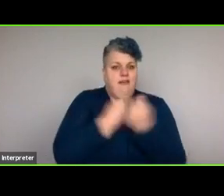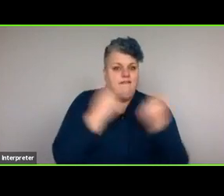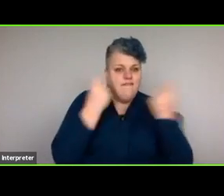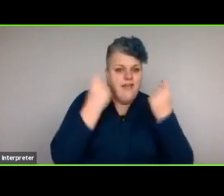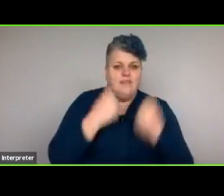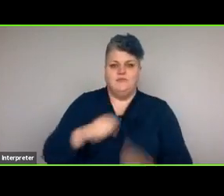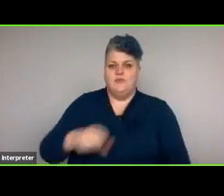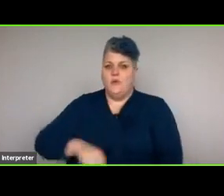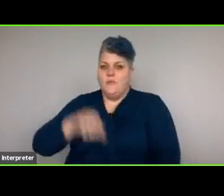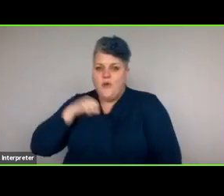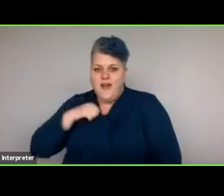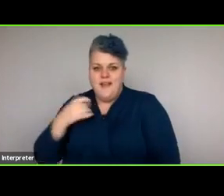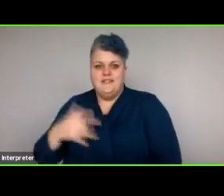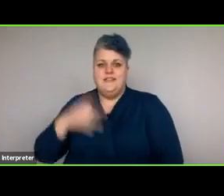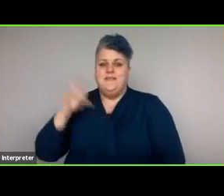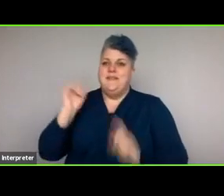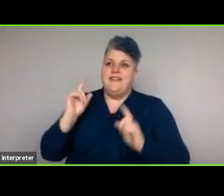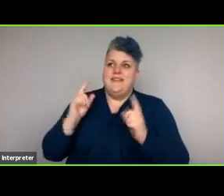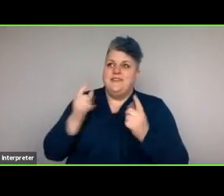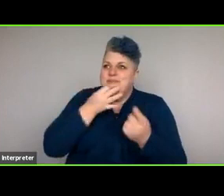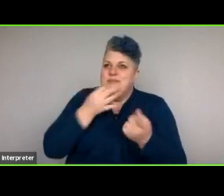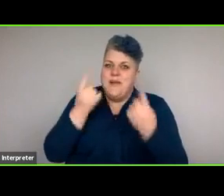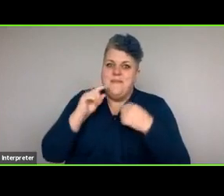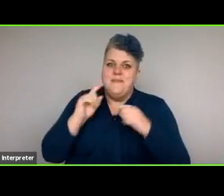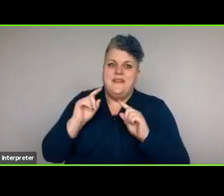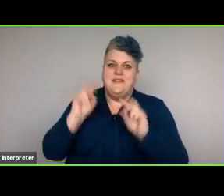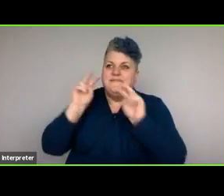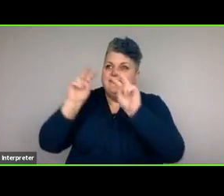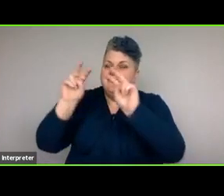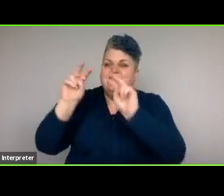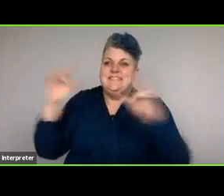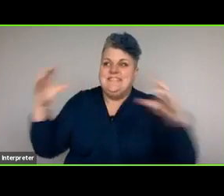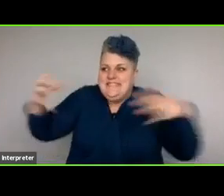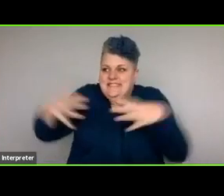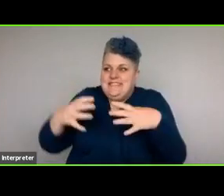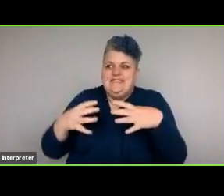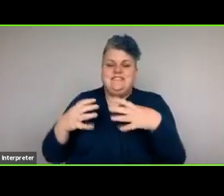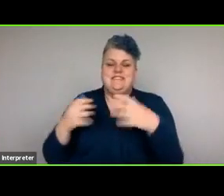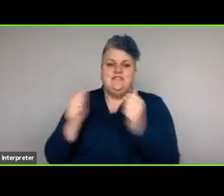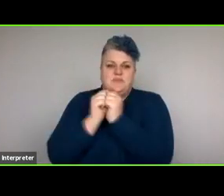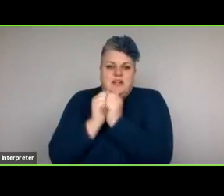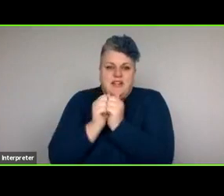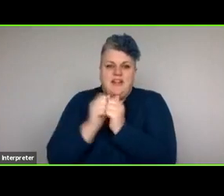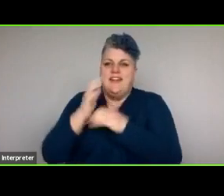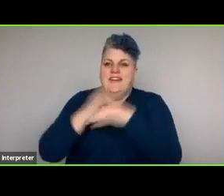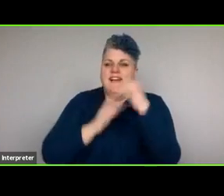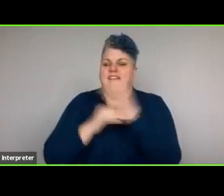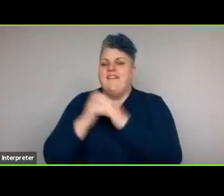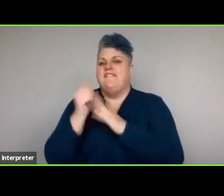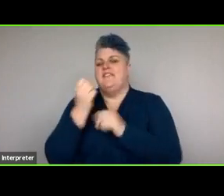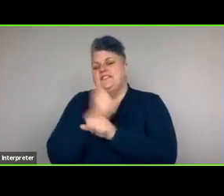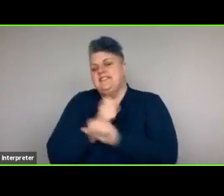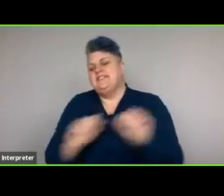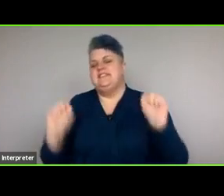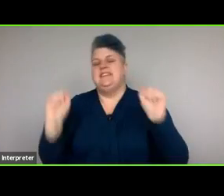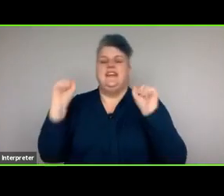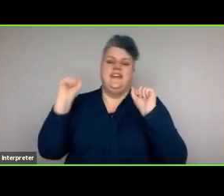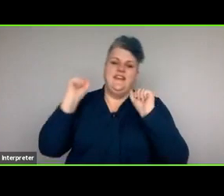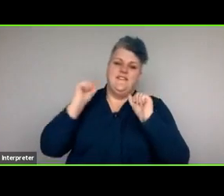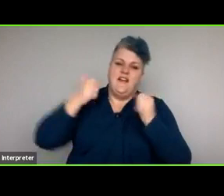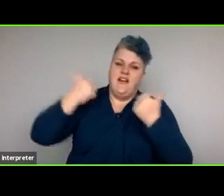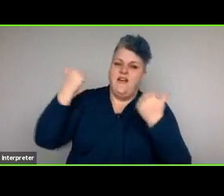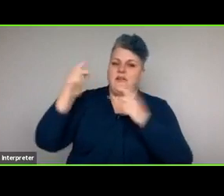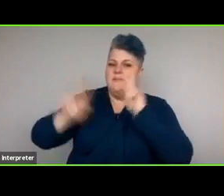be coming up, and we could see it in the future as a place of comfort, and to be around other